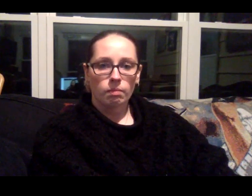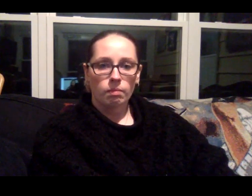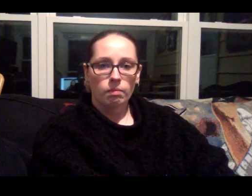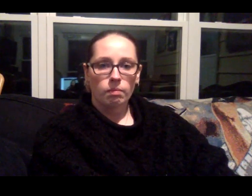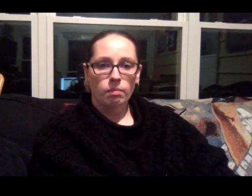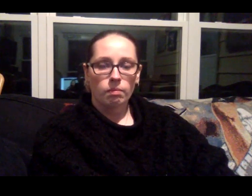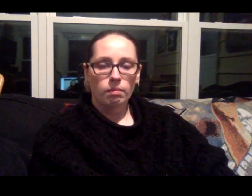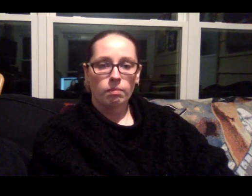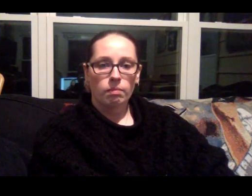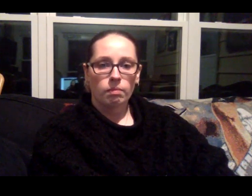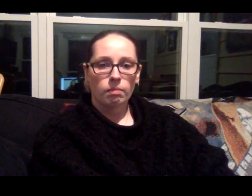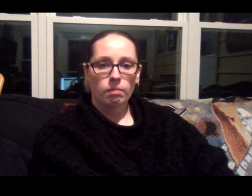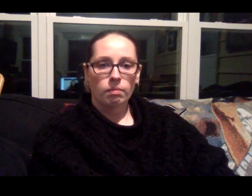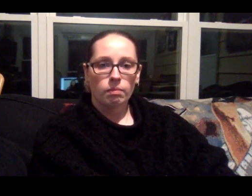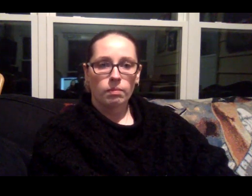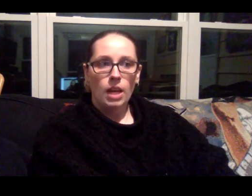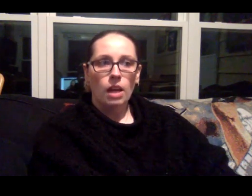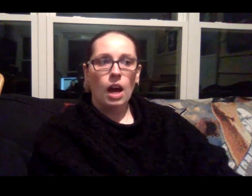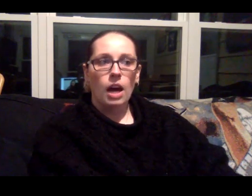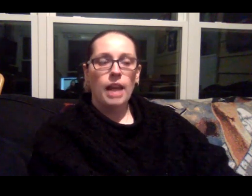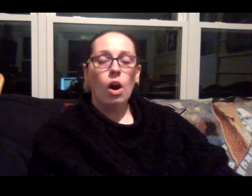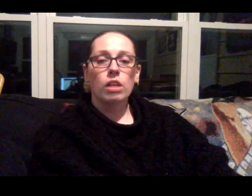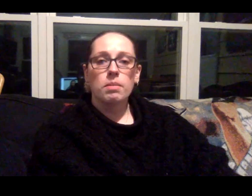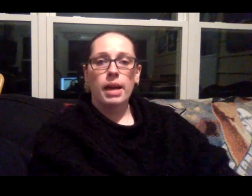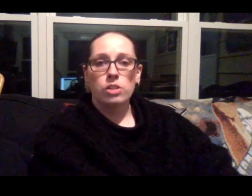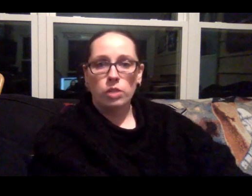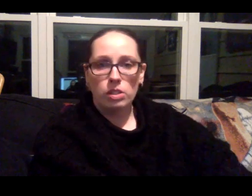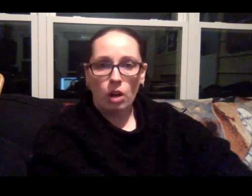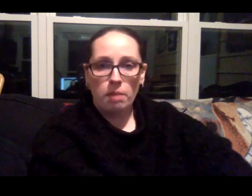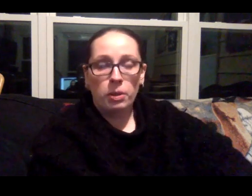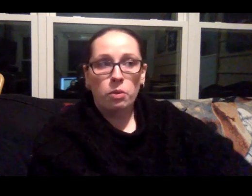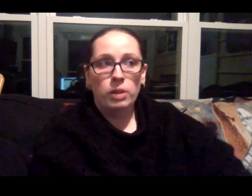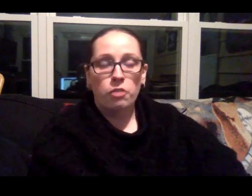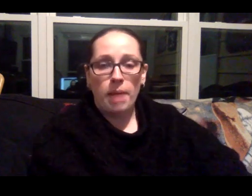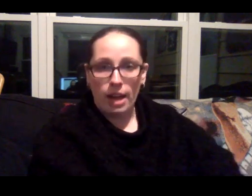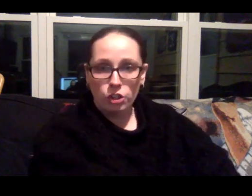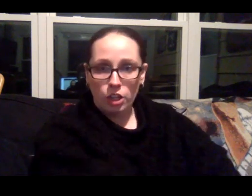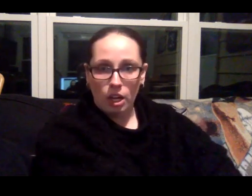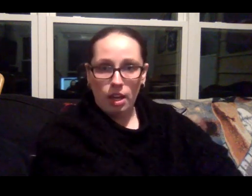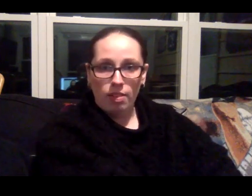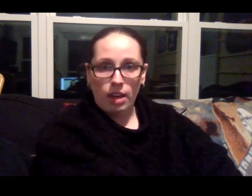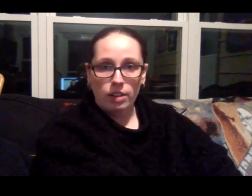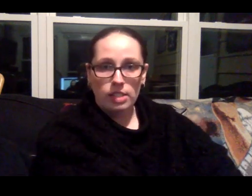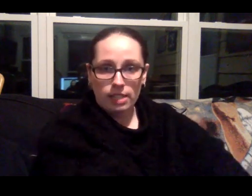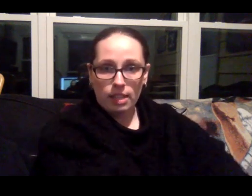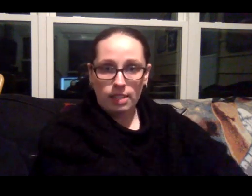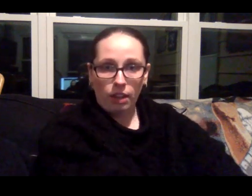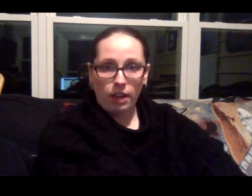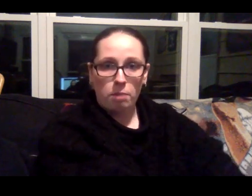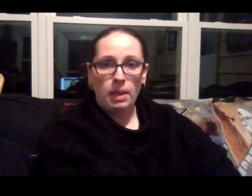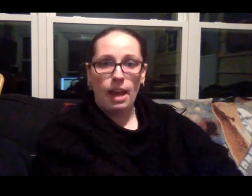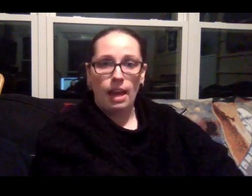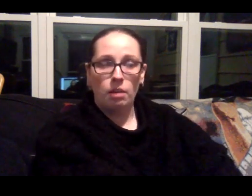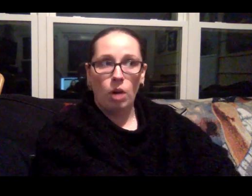the large apraxia kids support group? Not all of them yet. do need to go. I put the ones from ASHA and their stance on